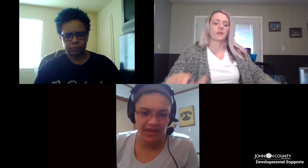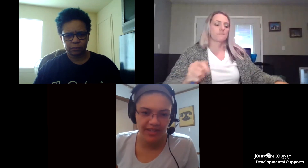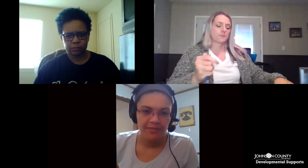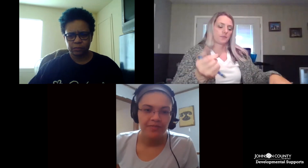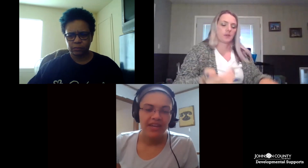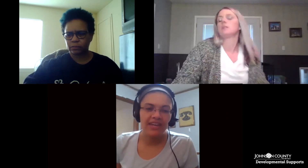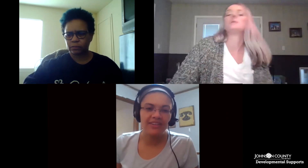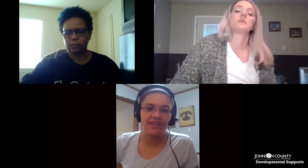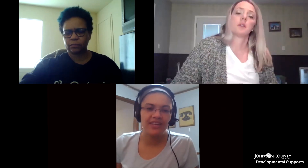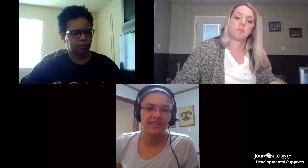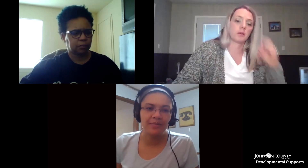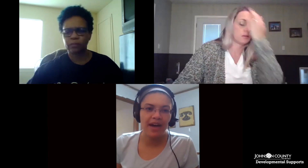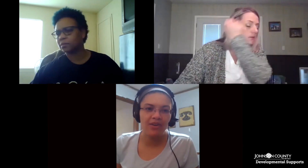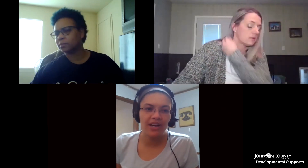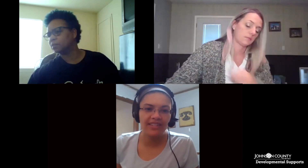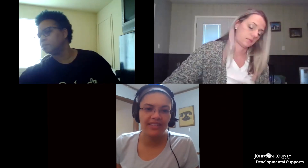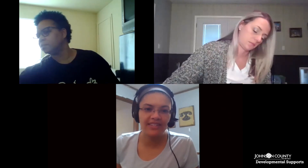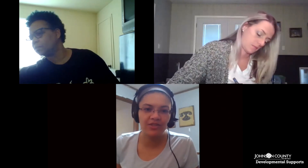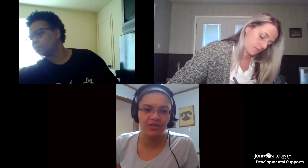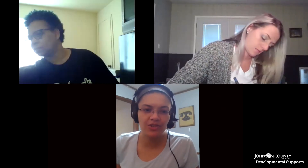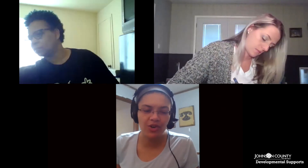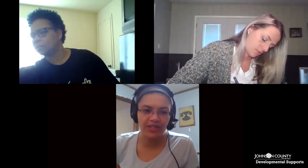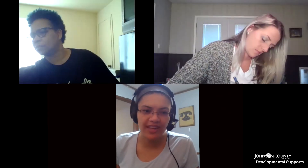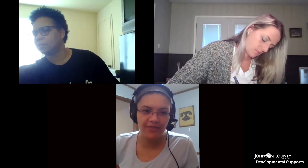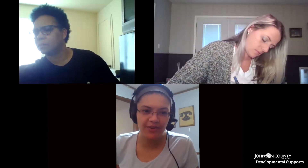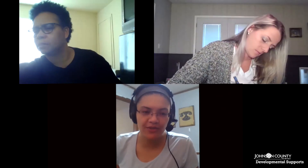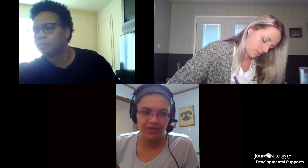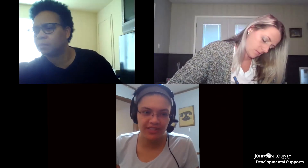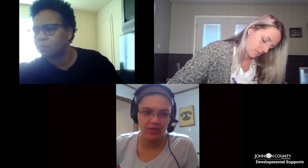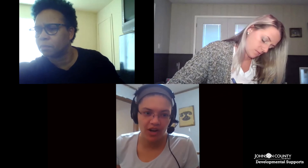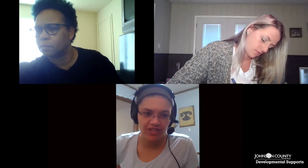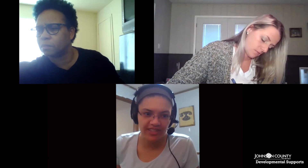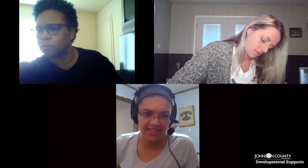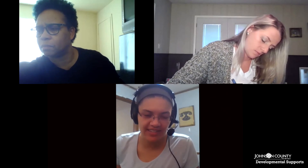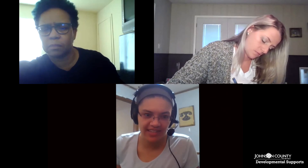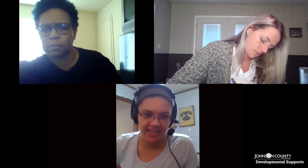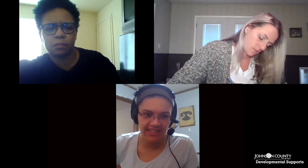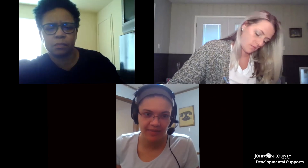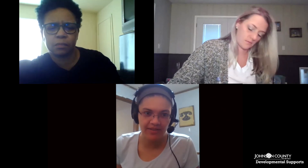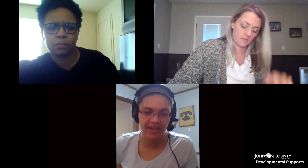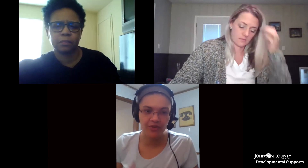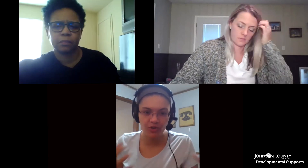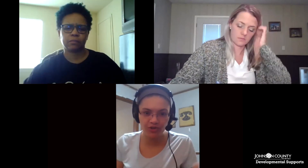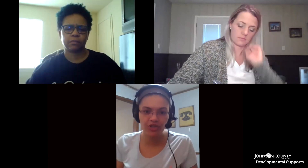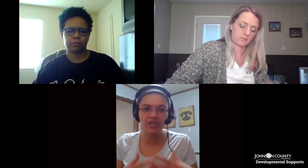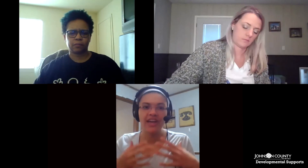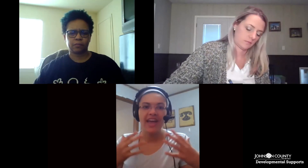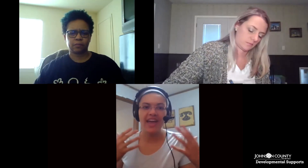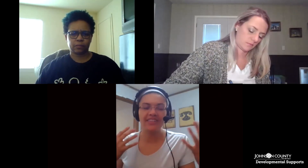week. It is about students who go to a deaf university in Washington, D.C. And it's about deaf culture and the